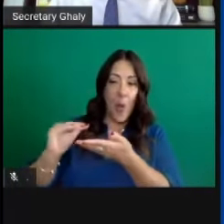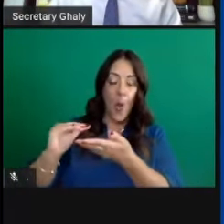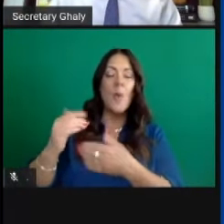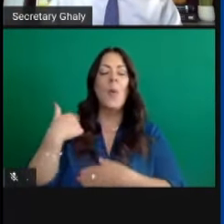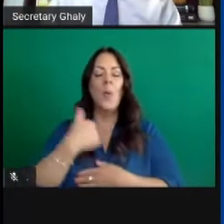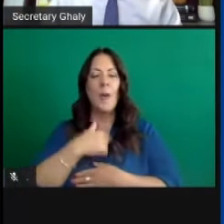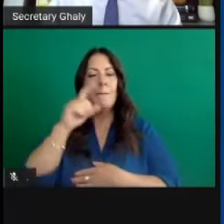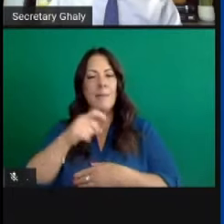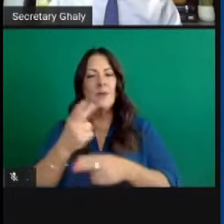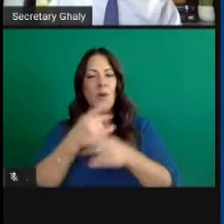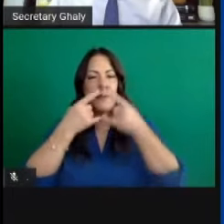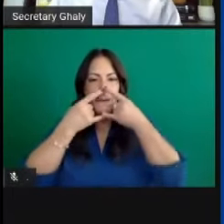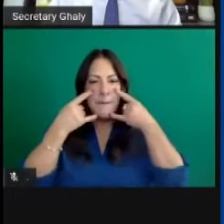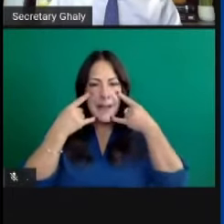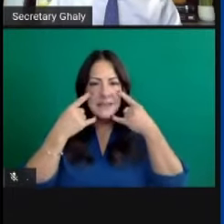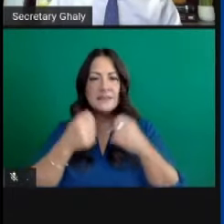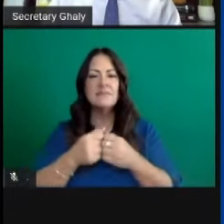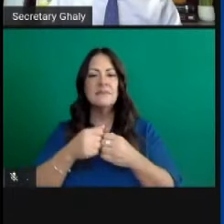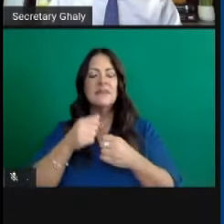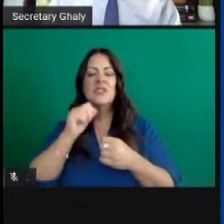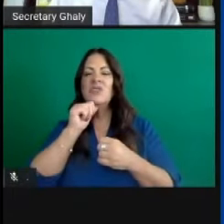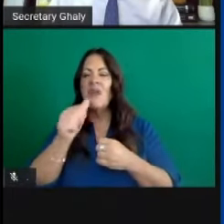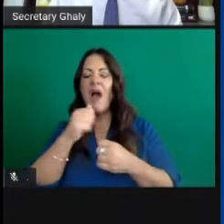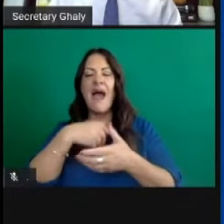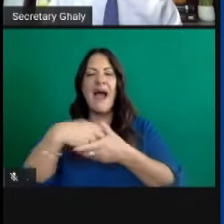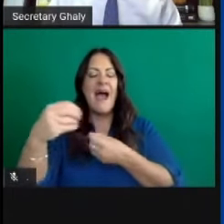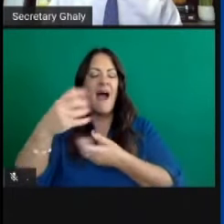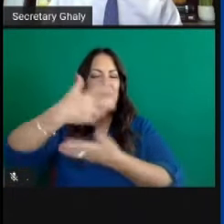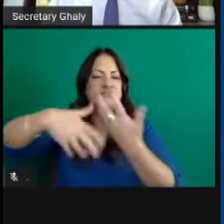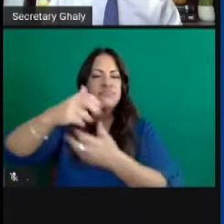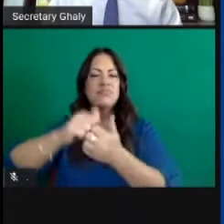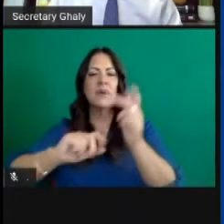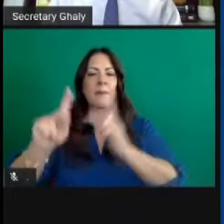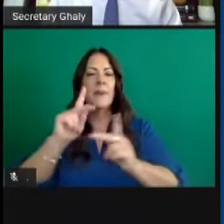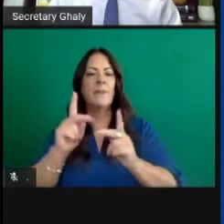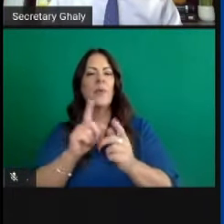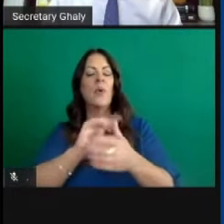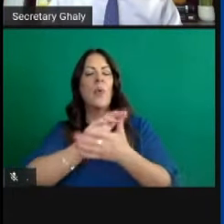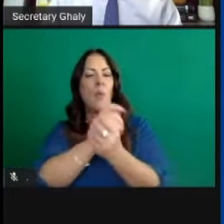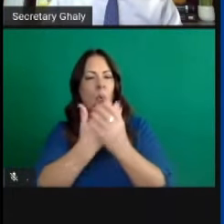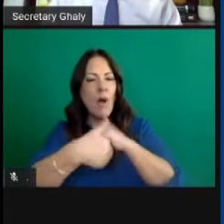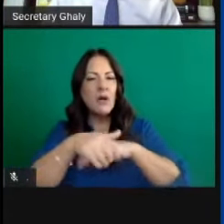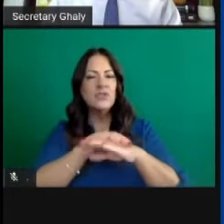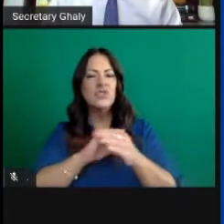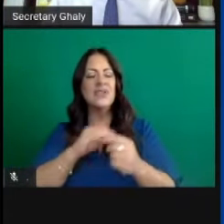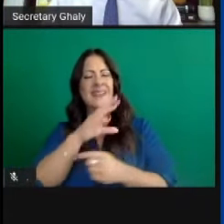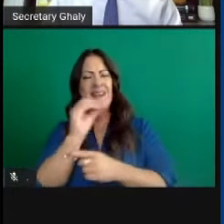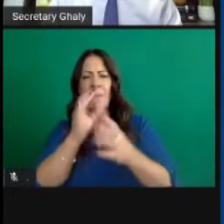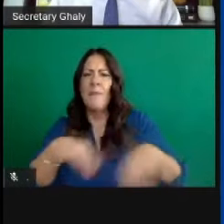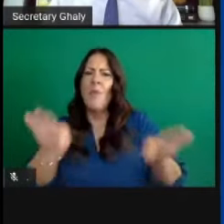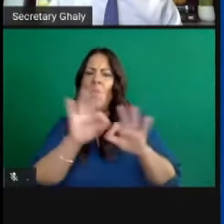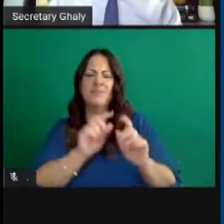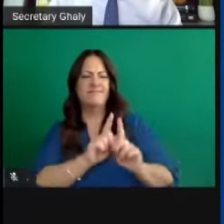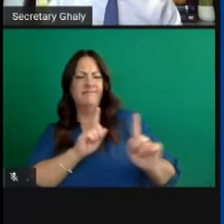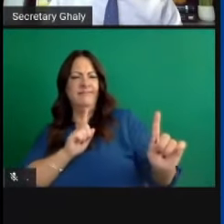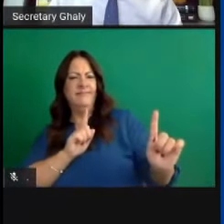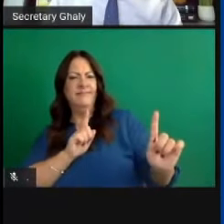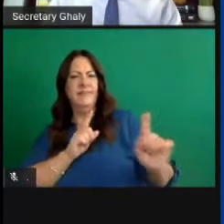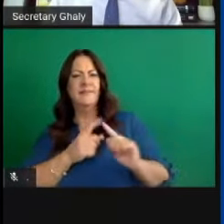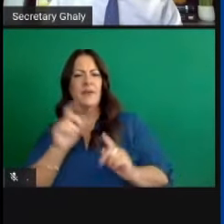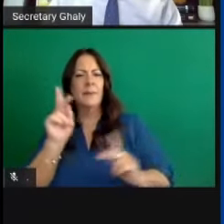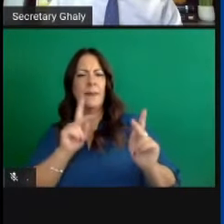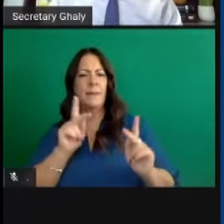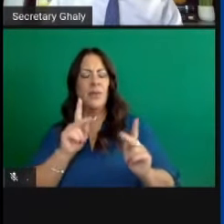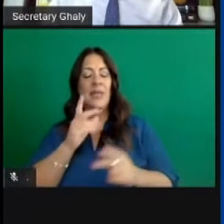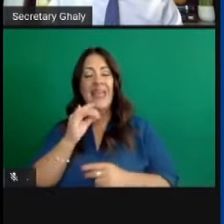mixing and avoiding big crowds, washing our hands, practicing physical distancing, and staying at home when you're